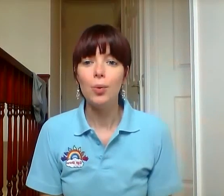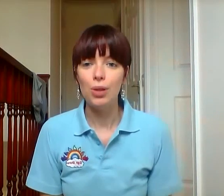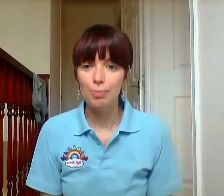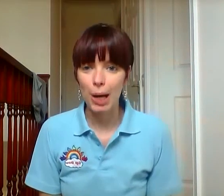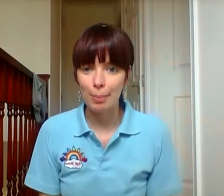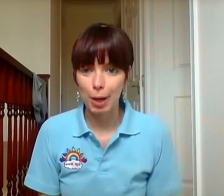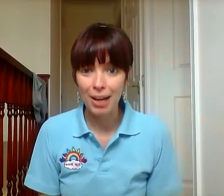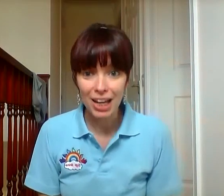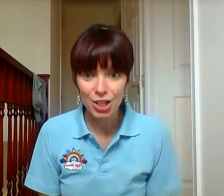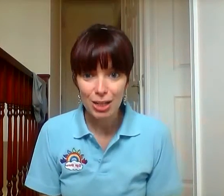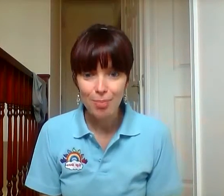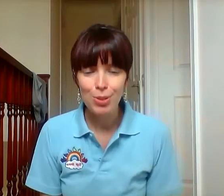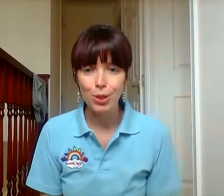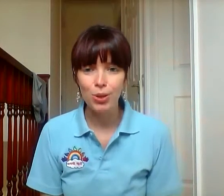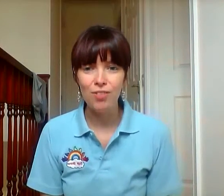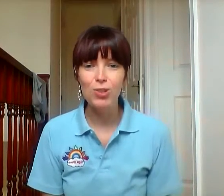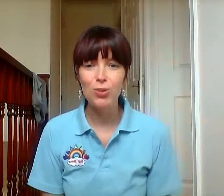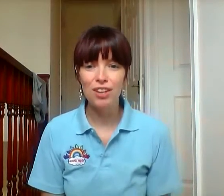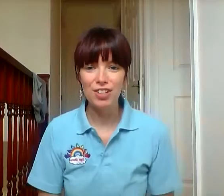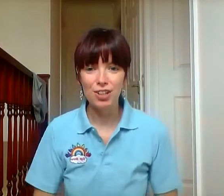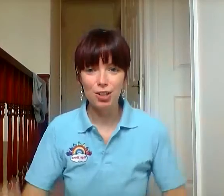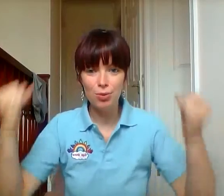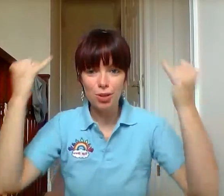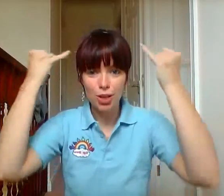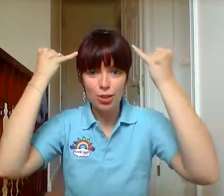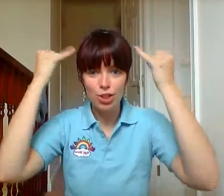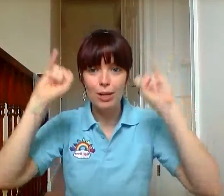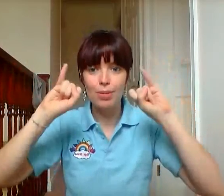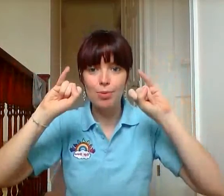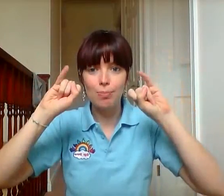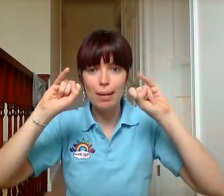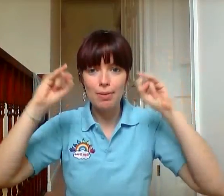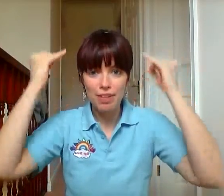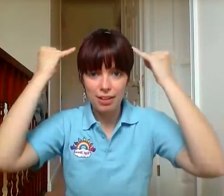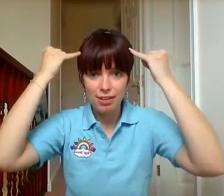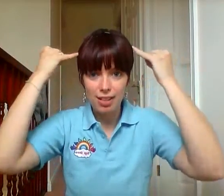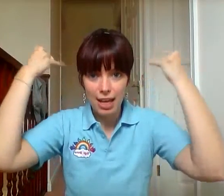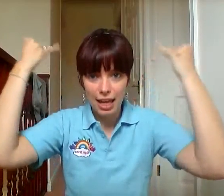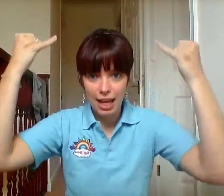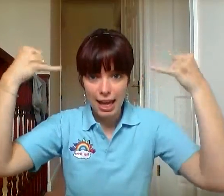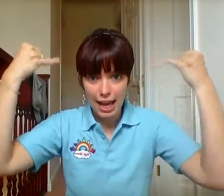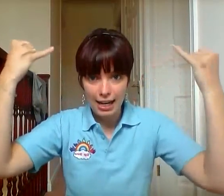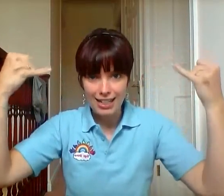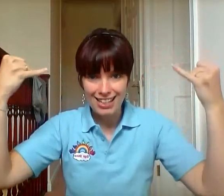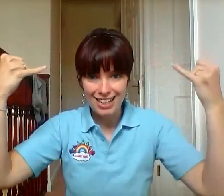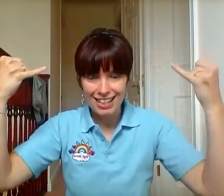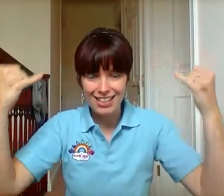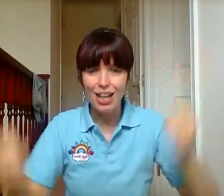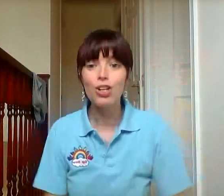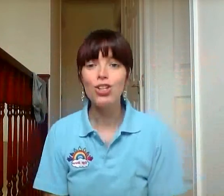with Bar Black Sheep. So if you saw that video, you will know the sheep is with your baby fingers, and it is